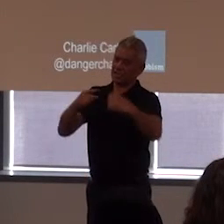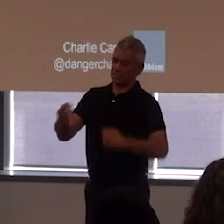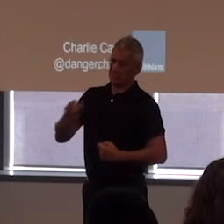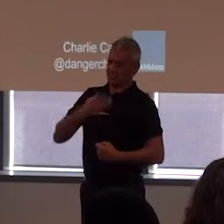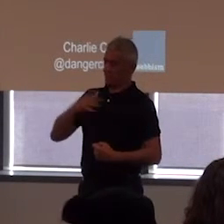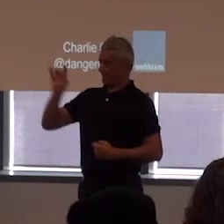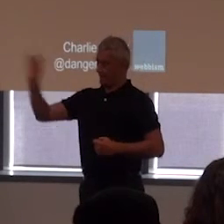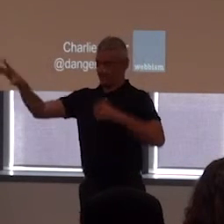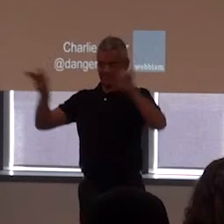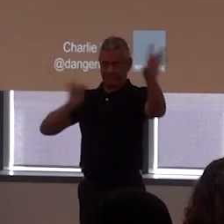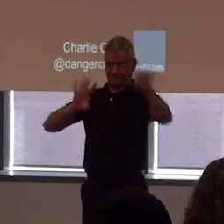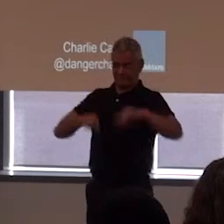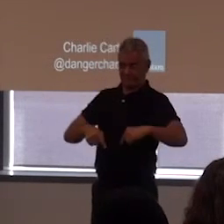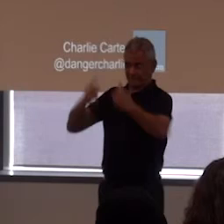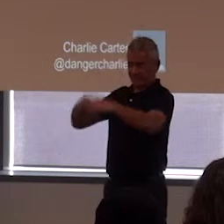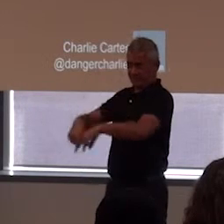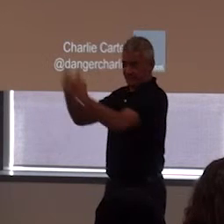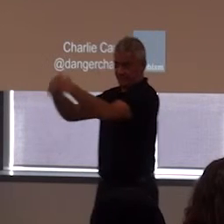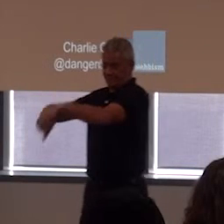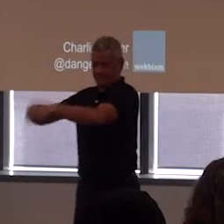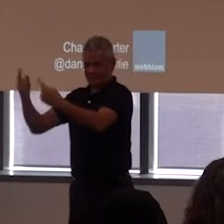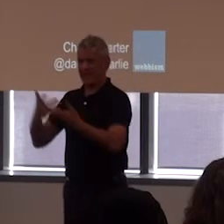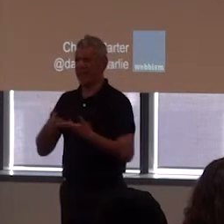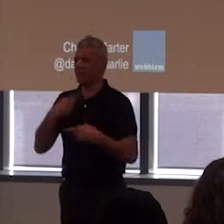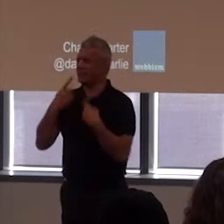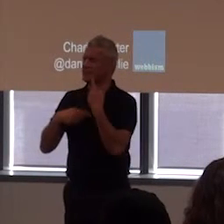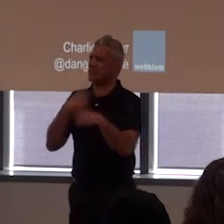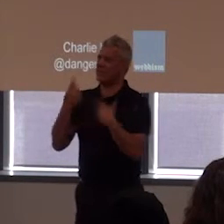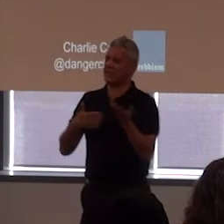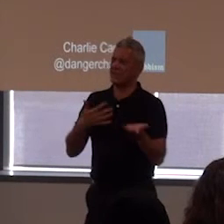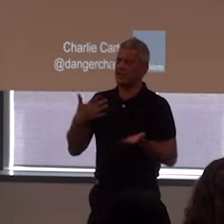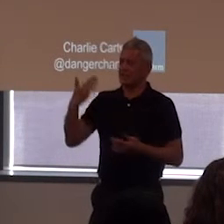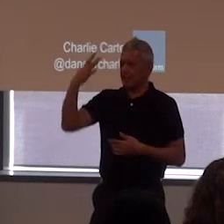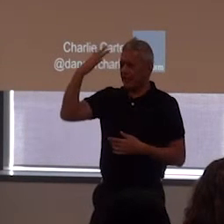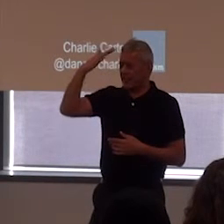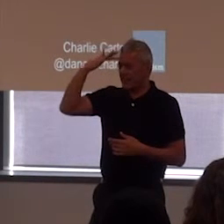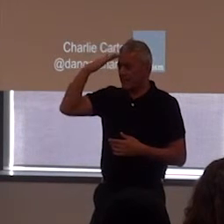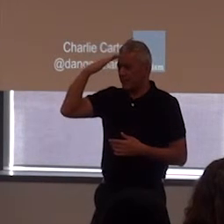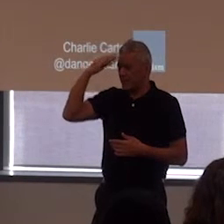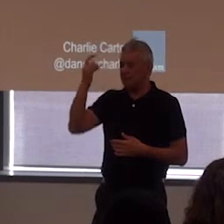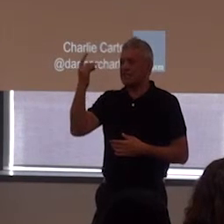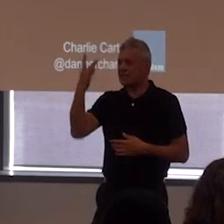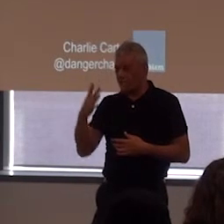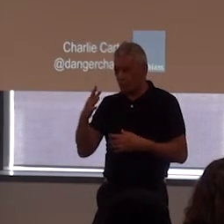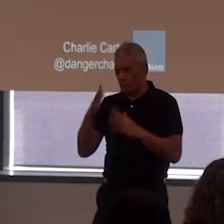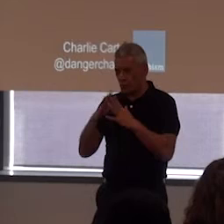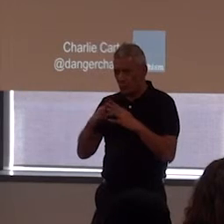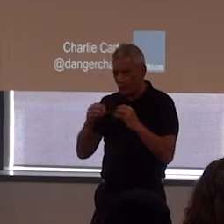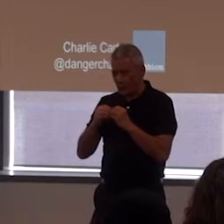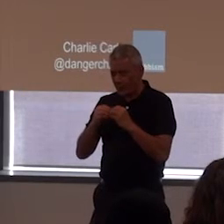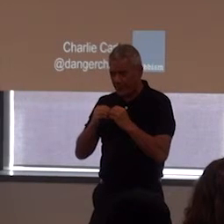to, how can I explain it? Think about the people where digital accessibility impacts the